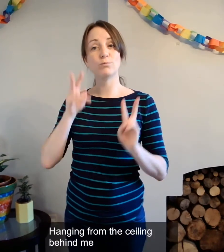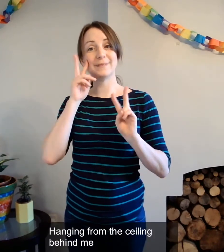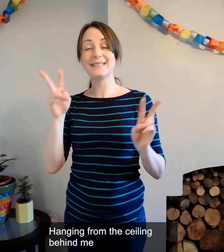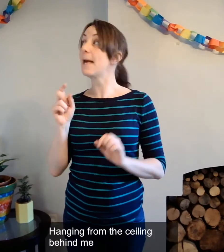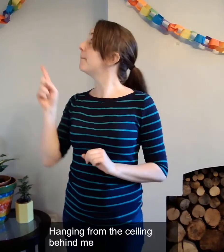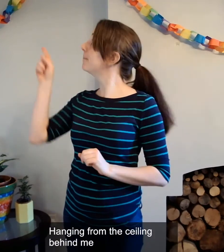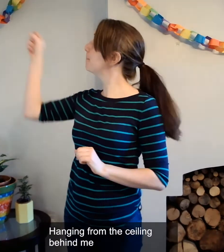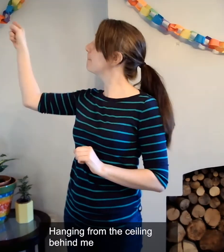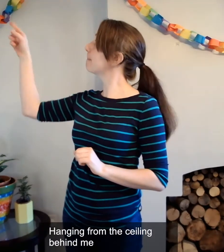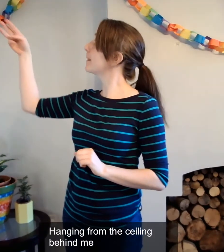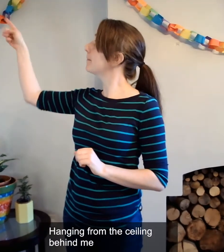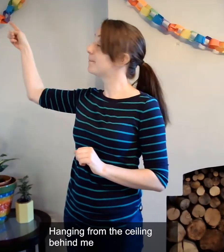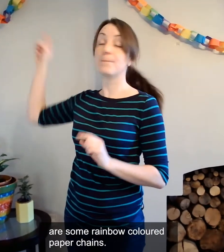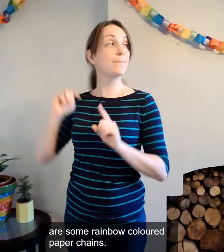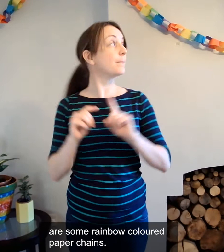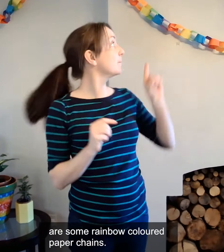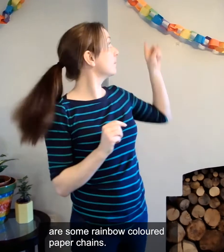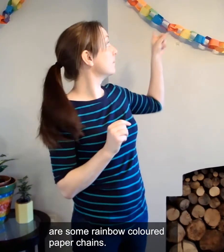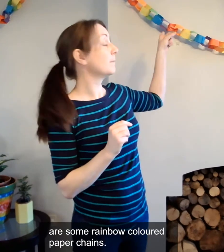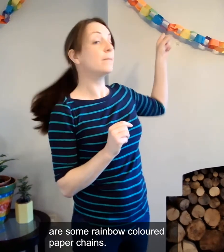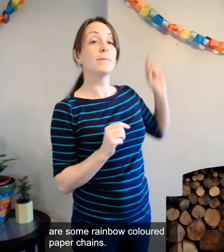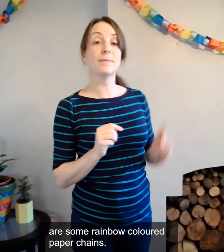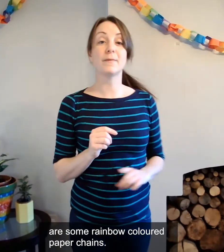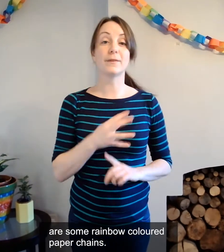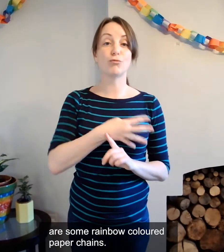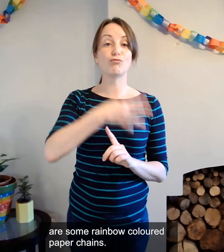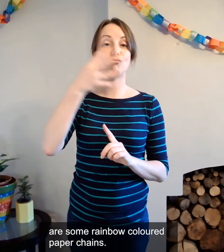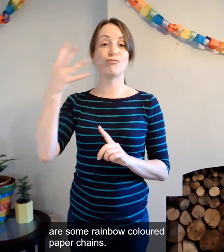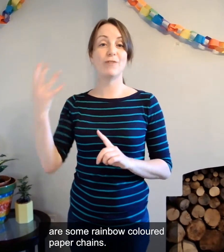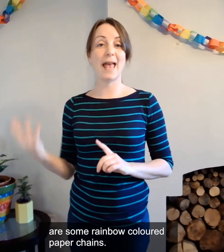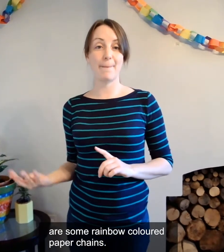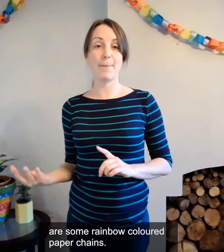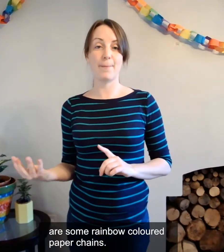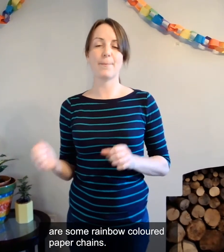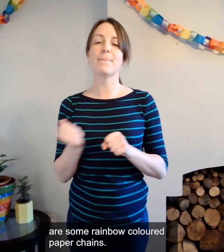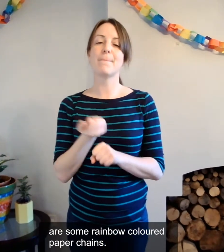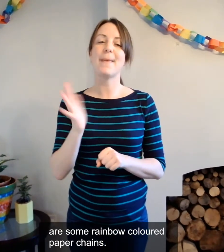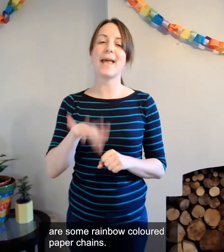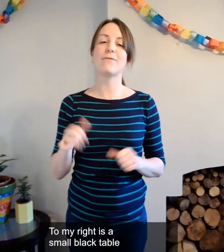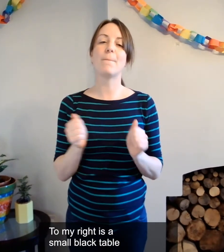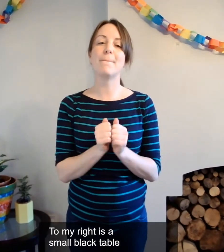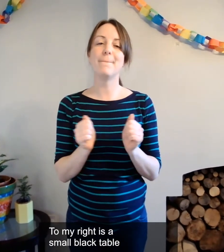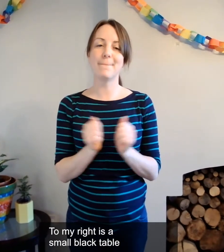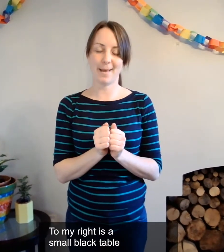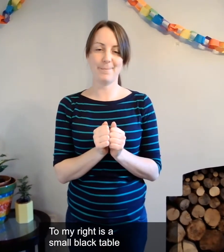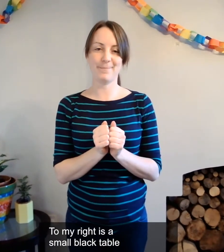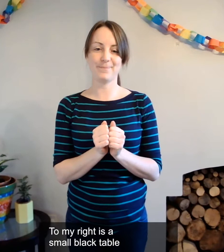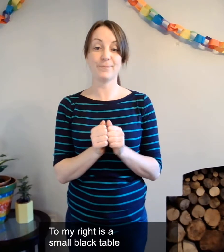Hanging from the ceiling behind me are some rainbow coloured paper chains. To my right is a small